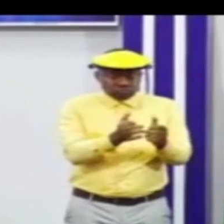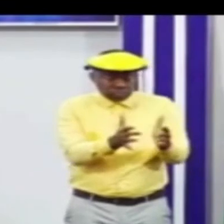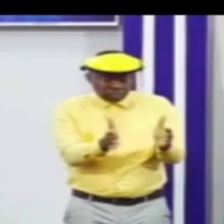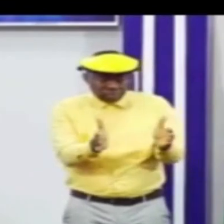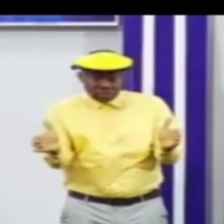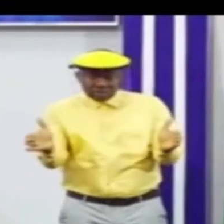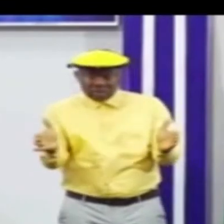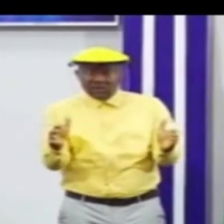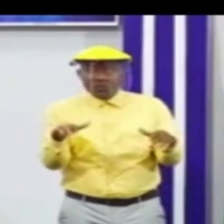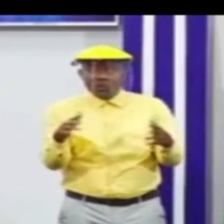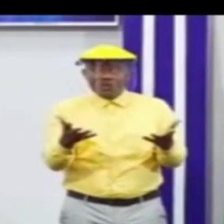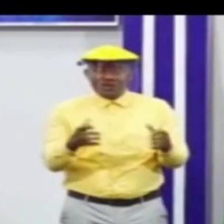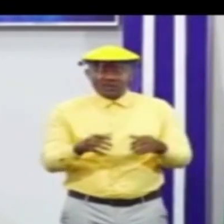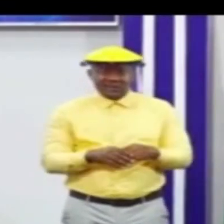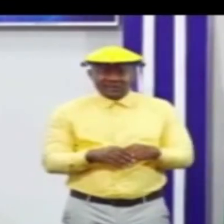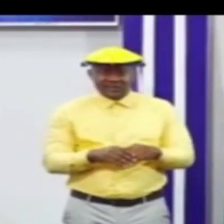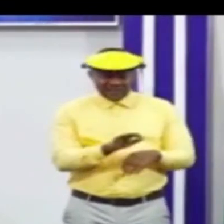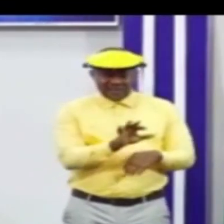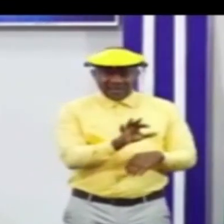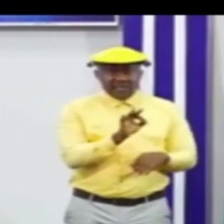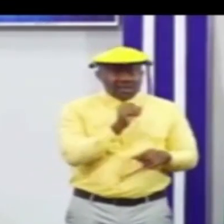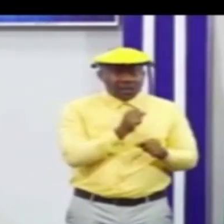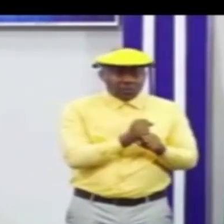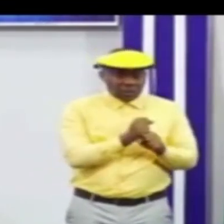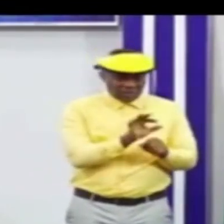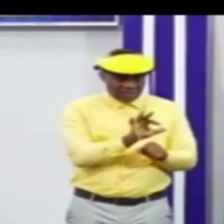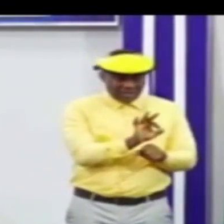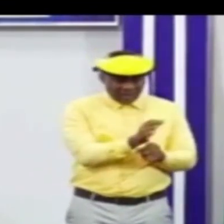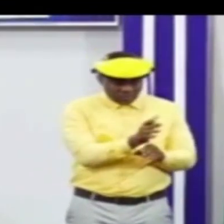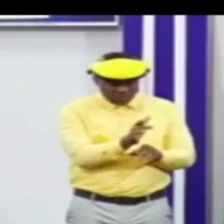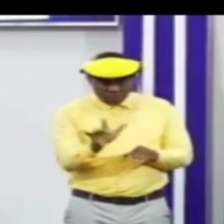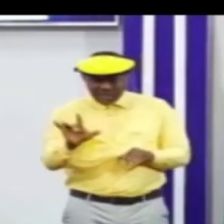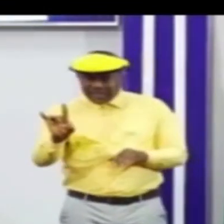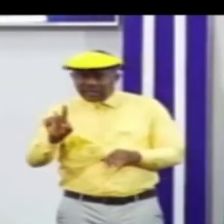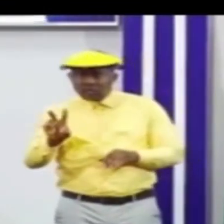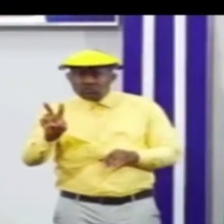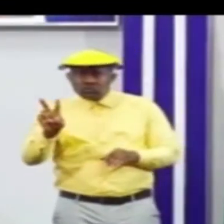is from 9 years to 82 years.